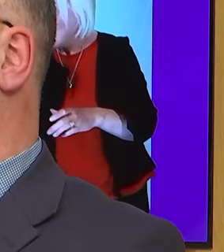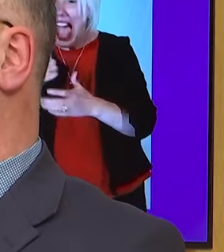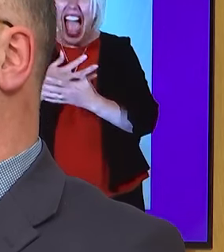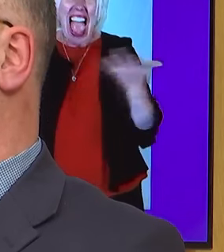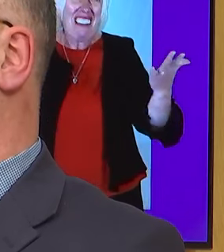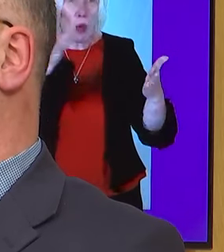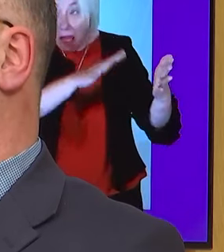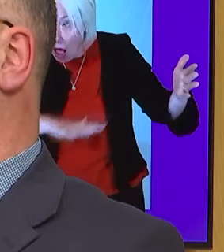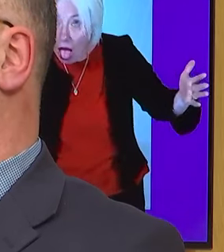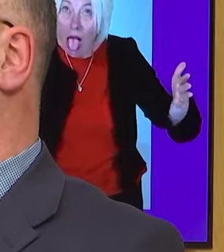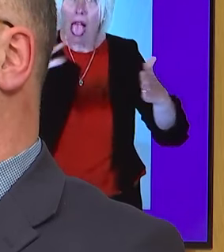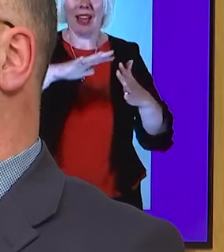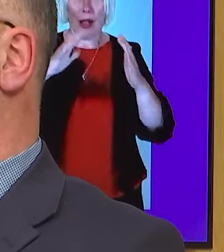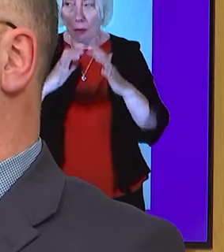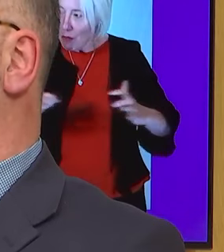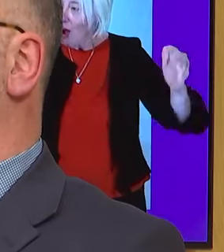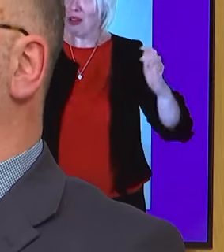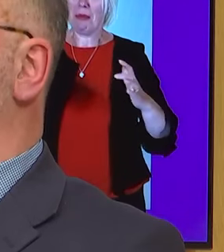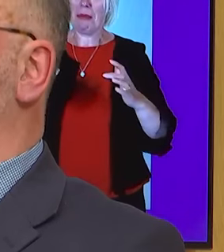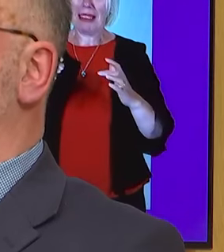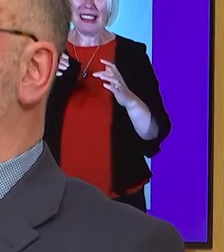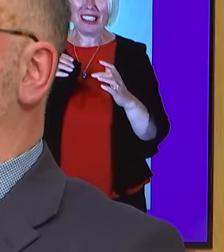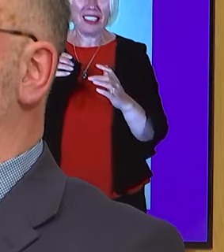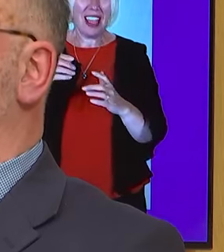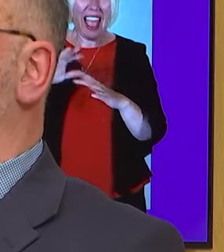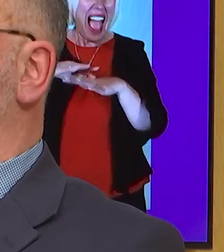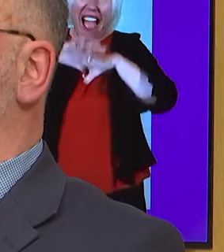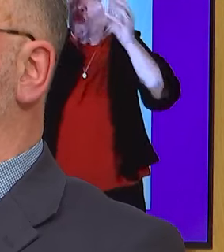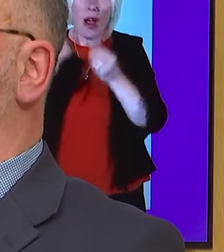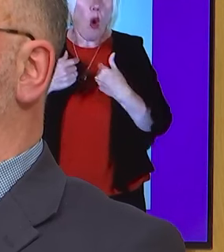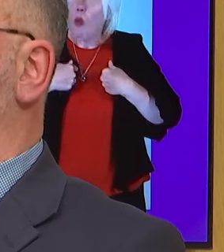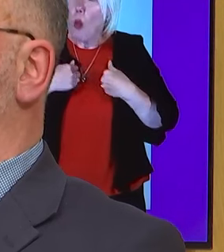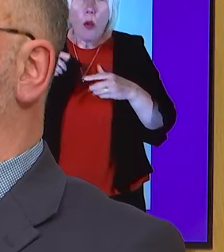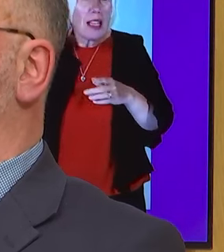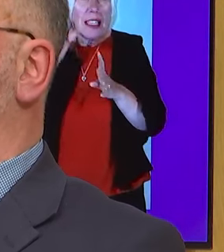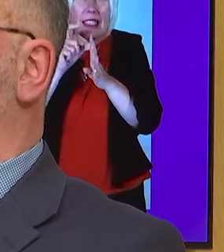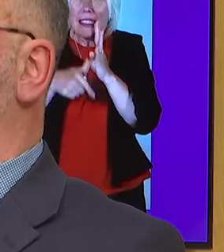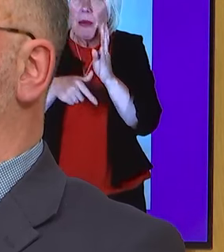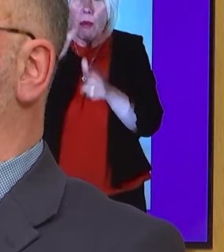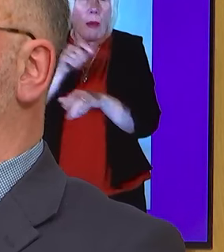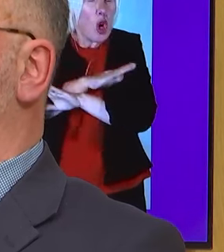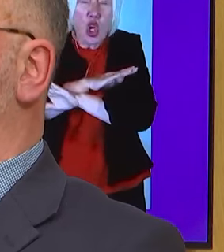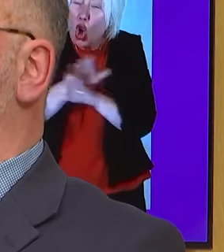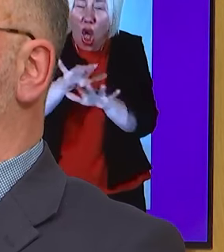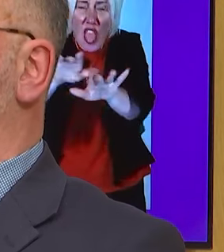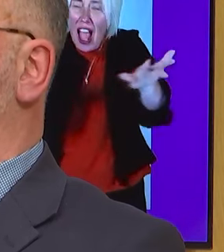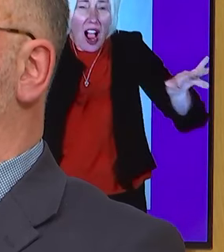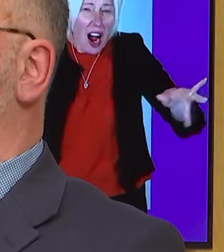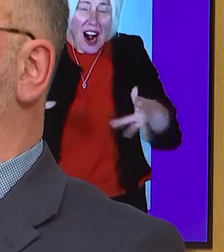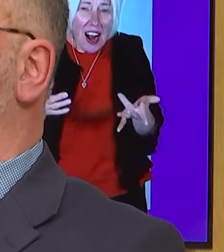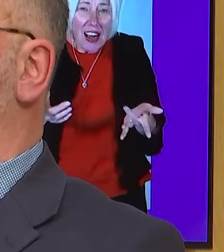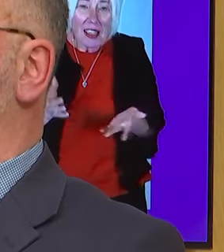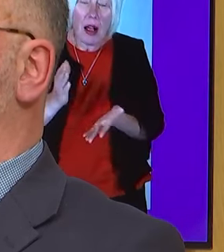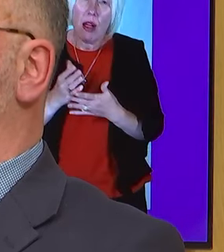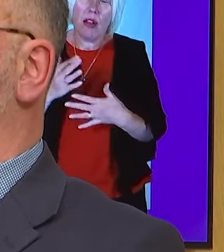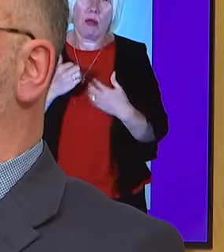this, Parliament chambers and council chambers across the world. And we're not in them. And we're not in them in the numbers that we should be. It's one of the reasons, actually, that I'm really passionate